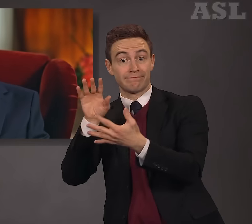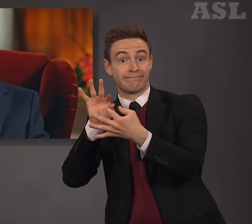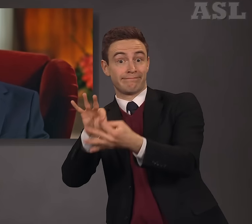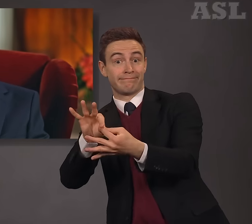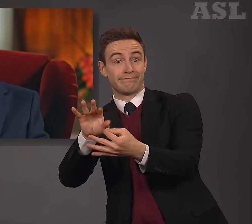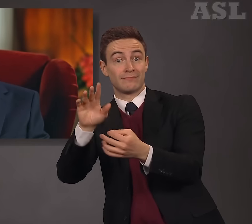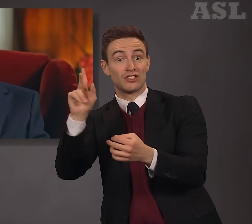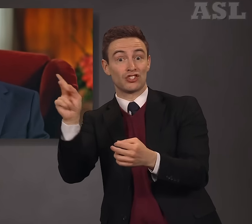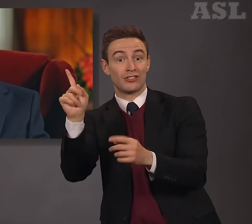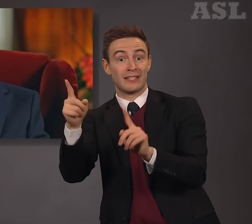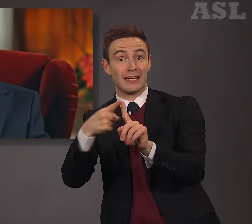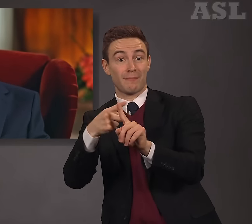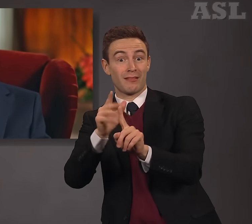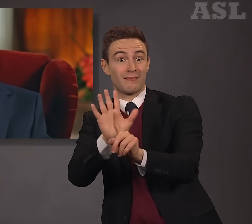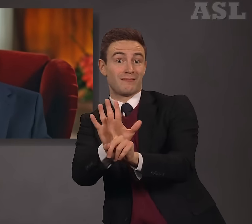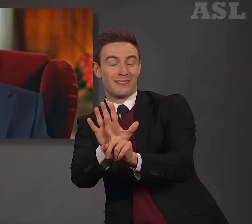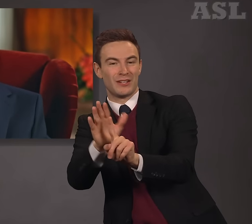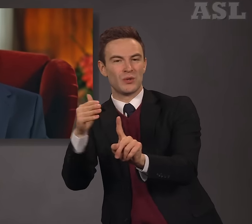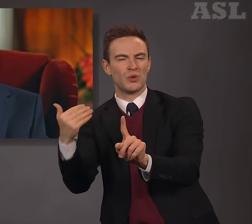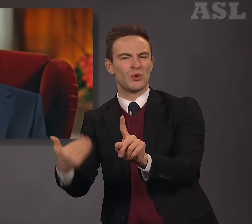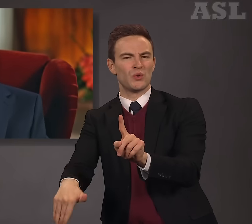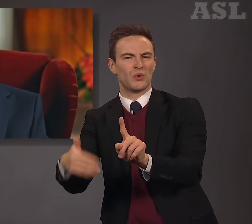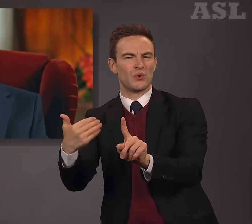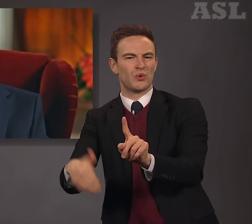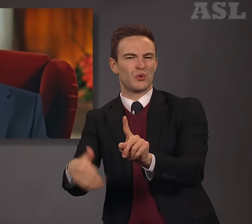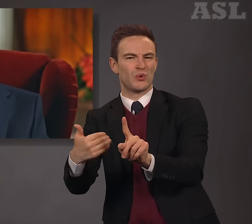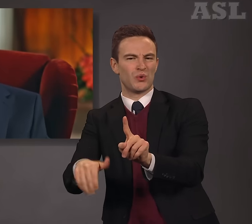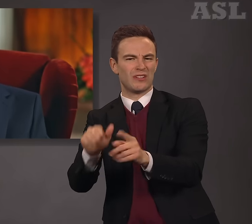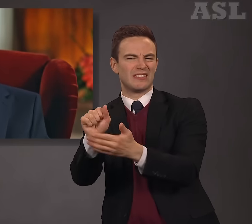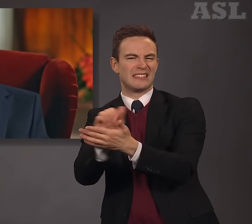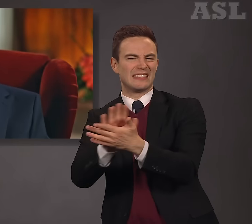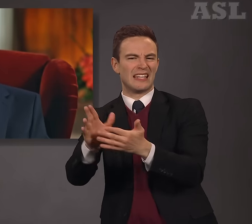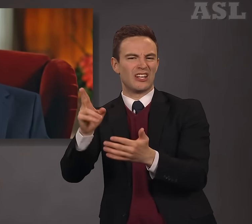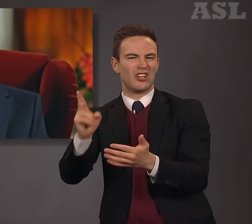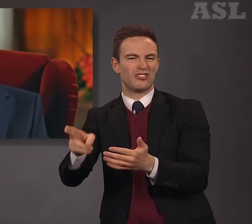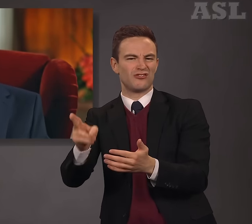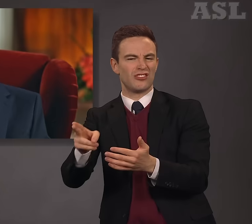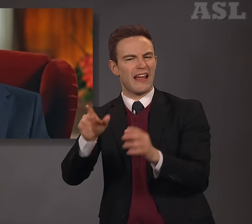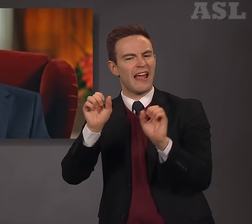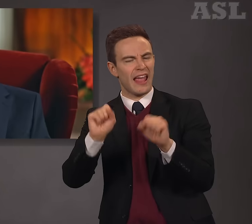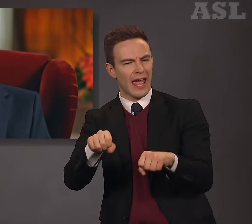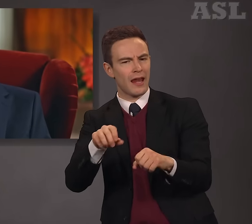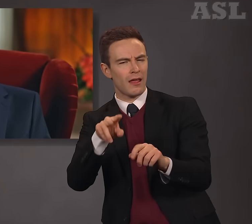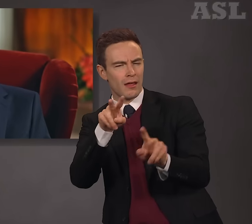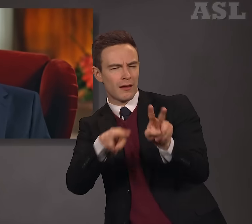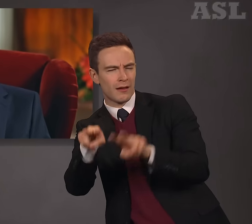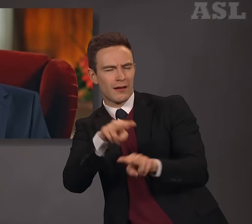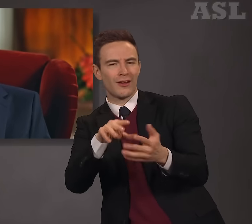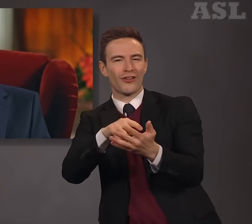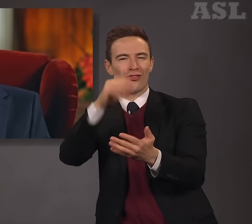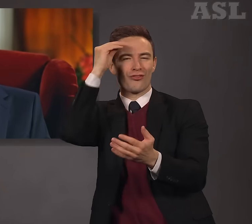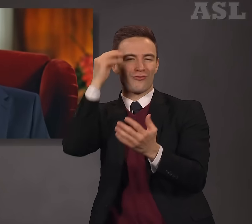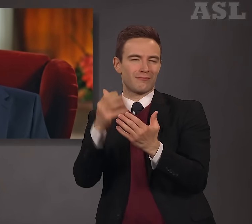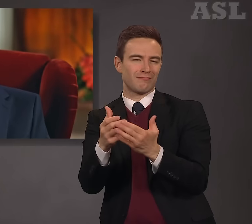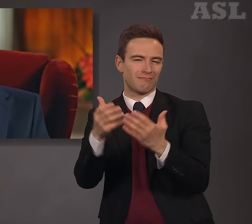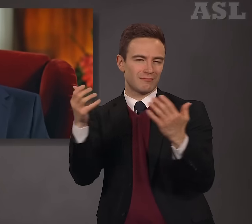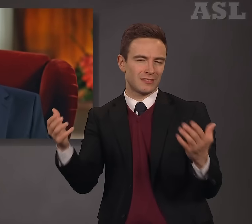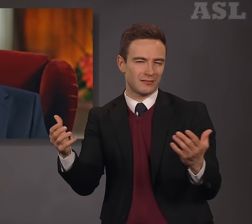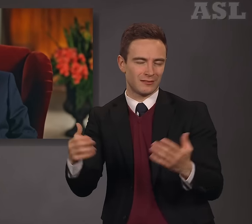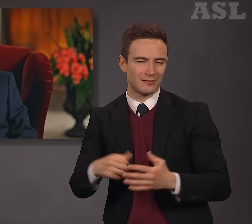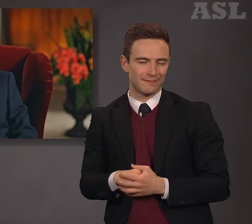Here again, there's much we can learn from the sacred history of the Kirtland Temple.